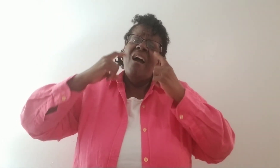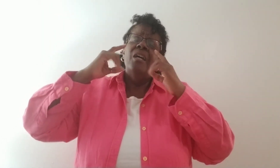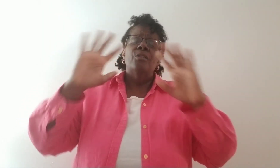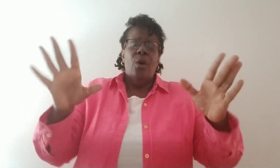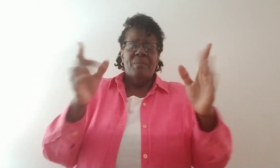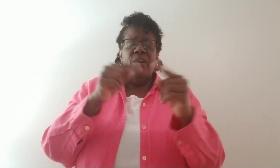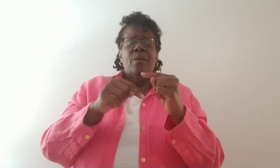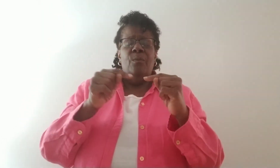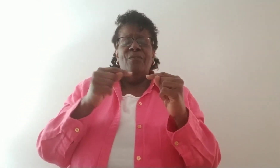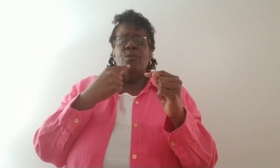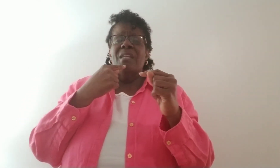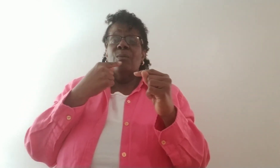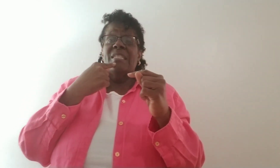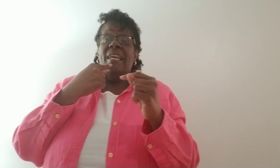no, I'm sorry. First I will say,